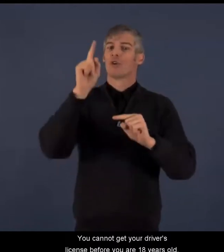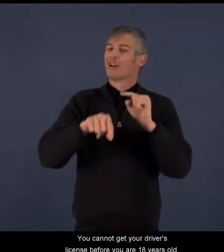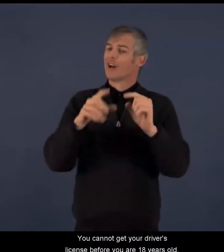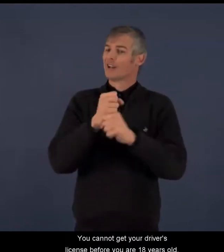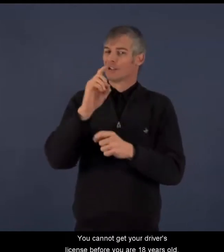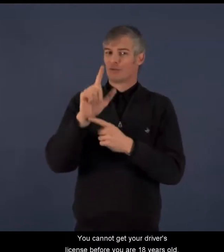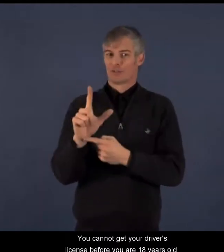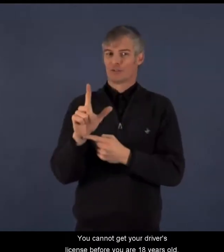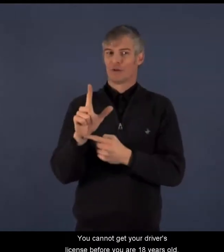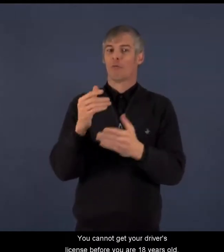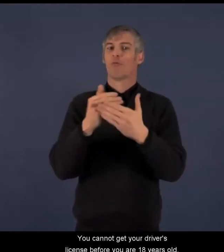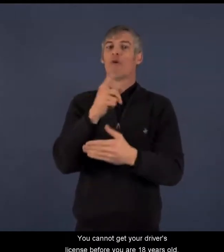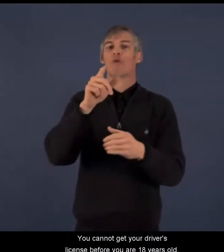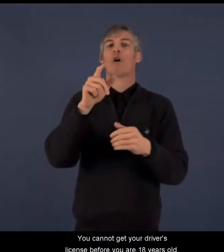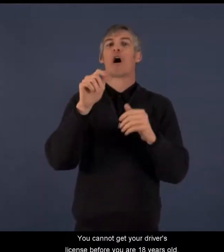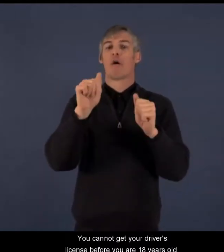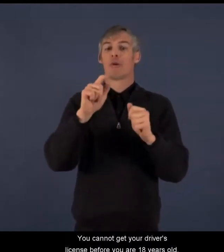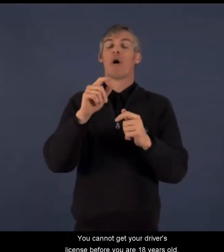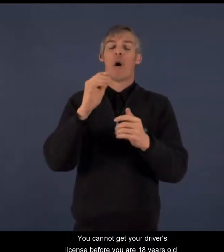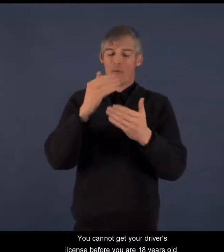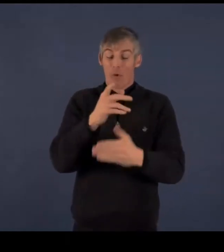driver's license before you are 18 years old.